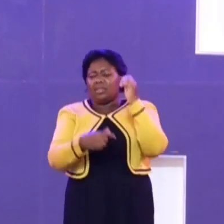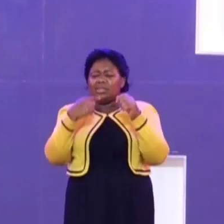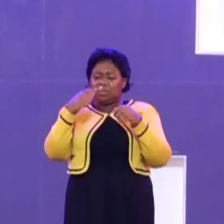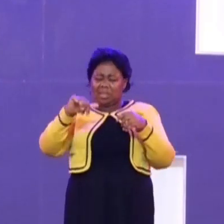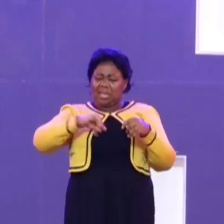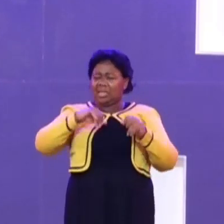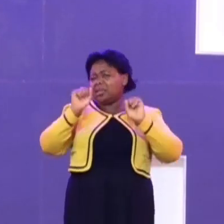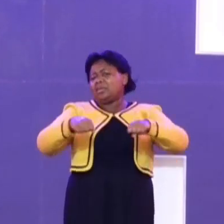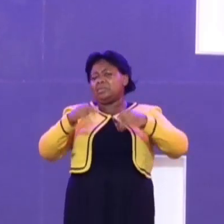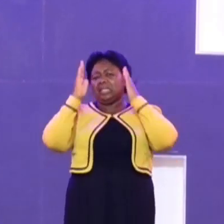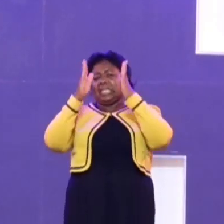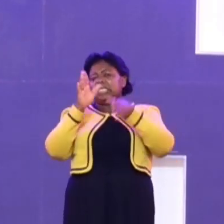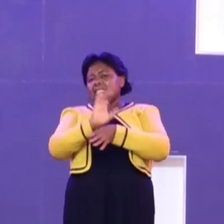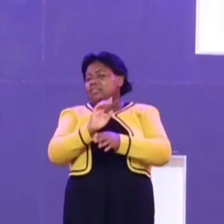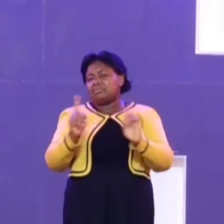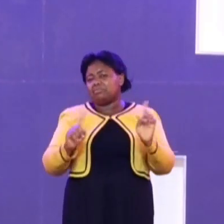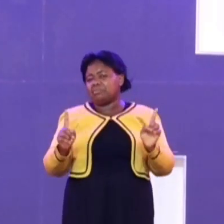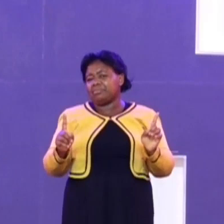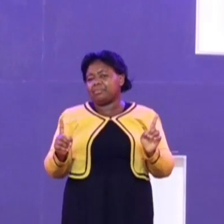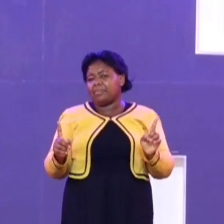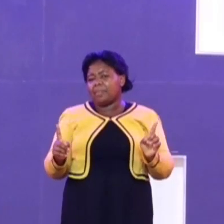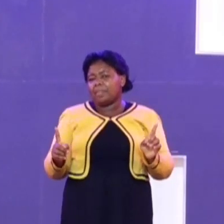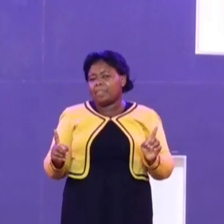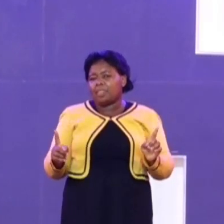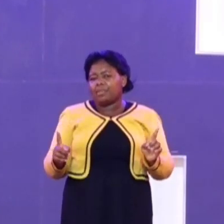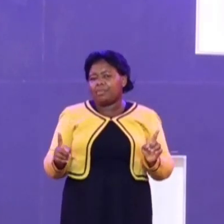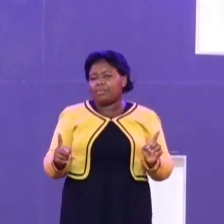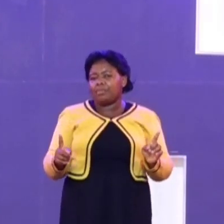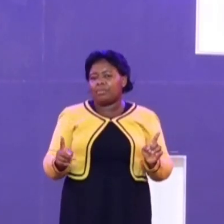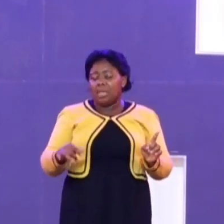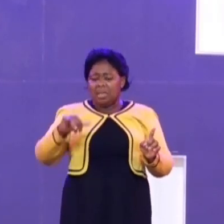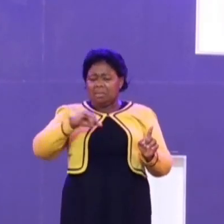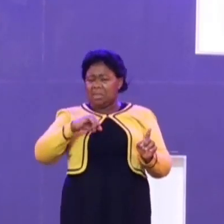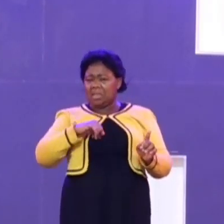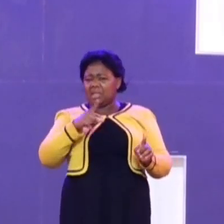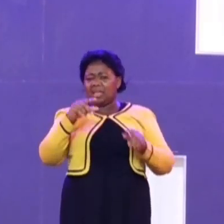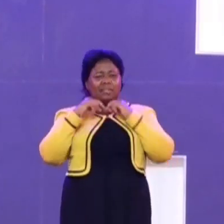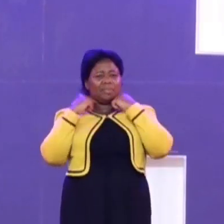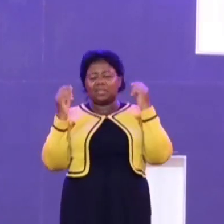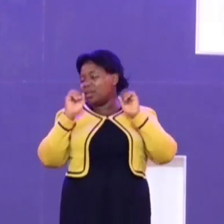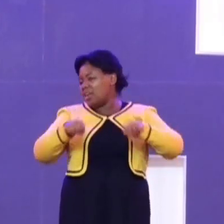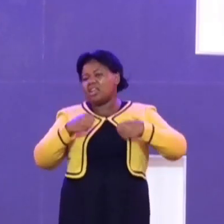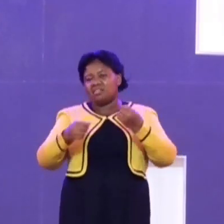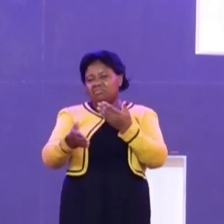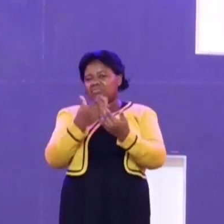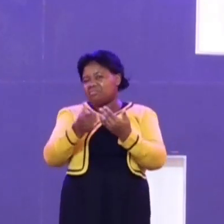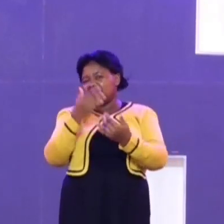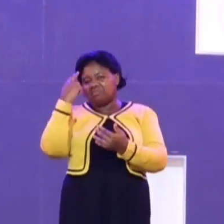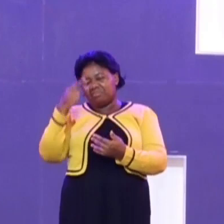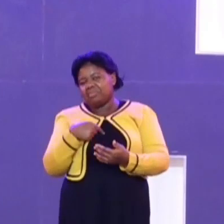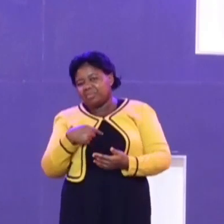they have no machines, you left that church and you're saying I can't fellowship from this place. Nze oyotansumba. I, me, such a one can't pastor me.